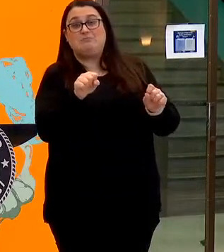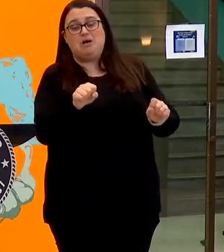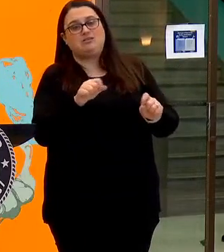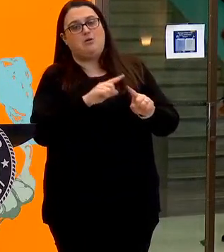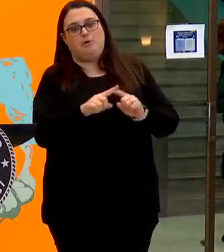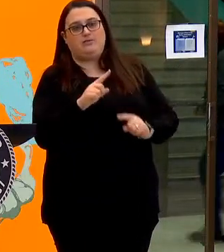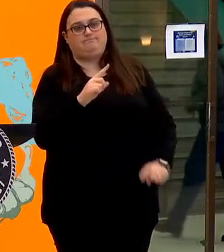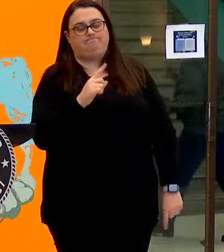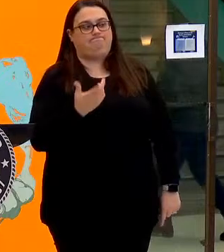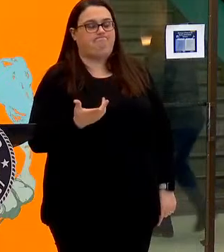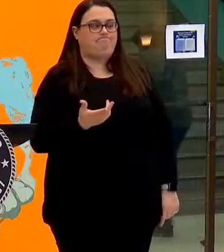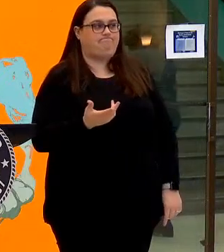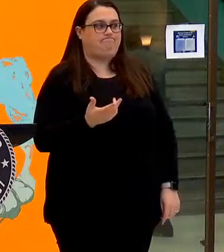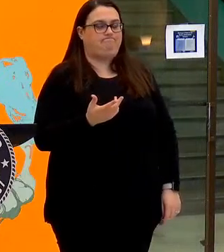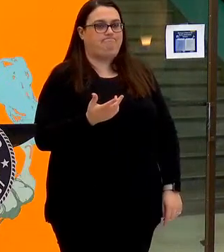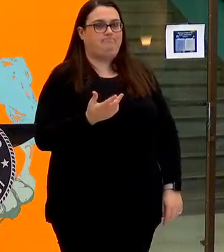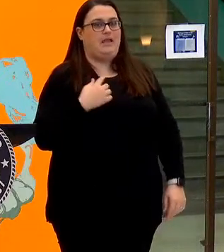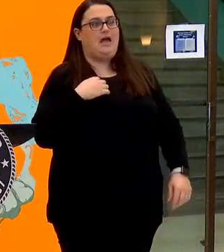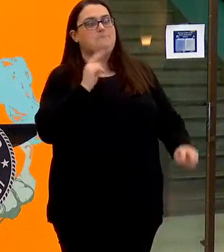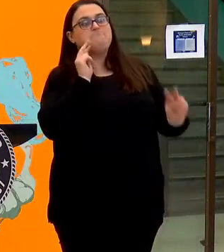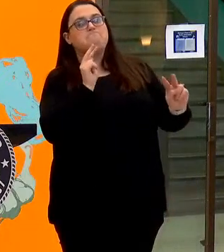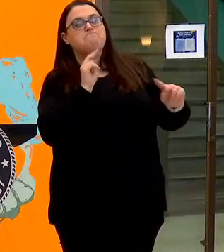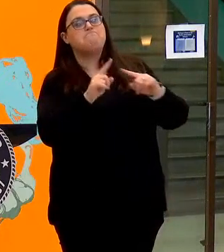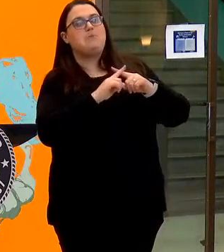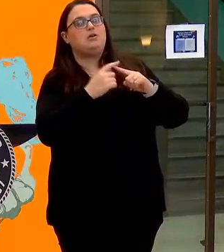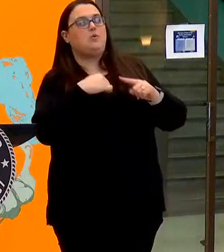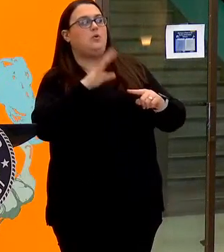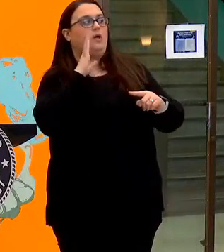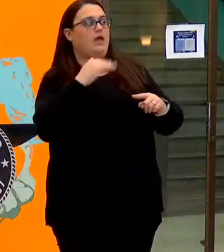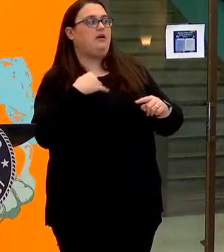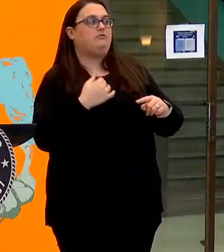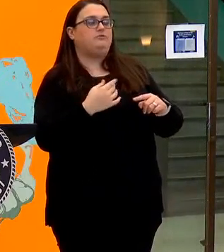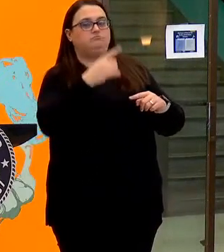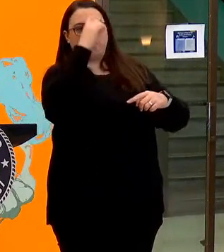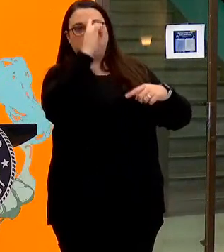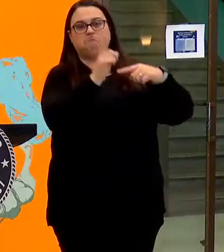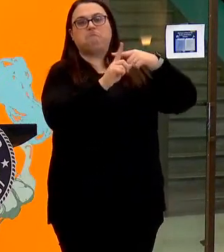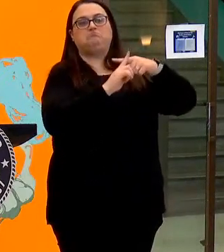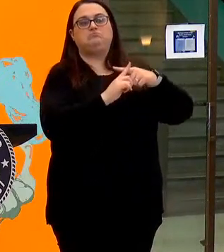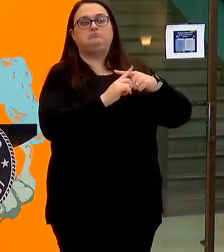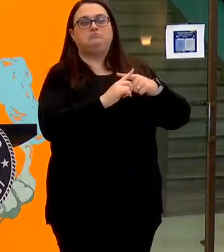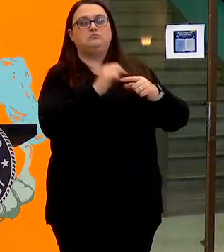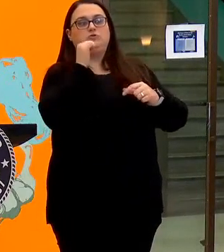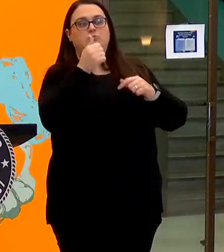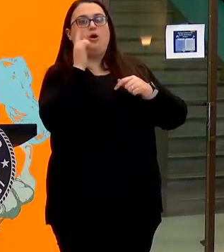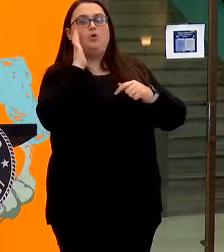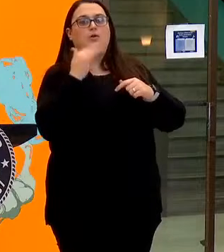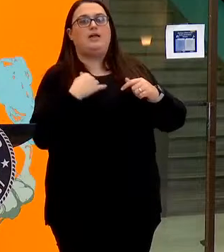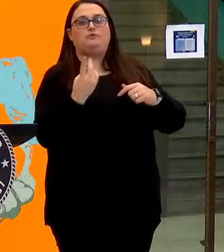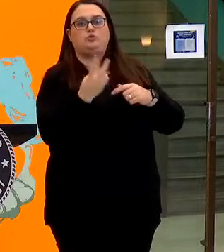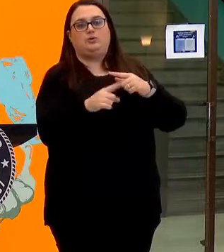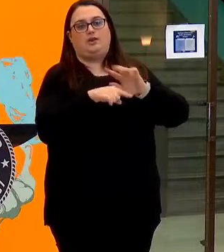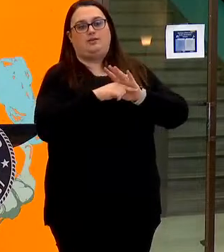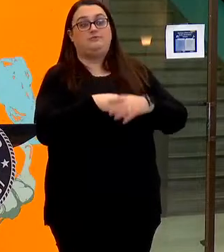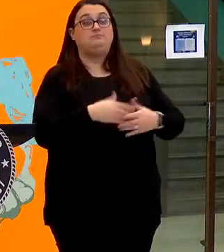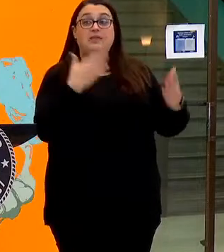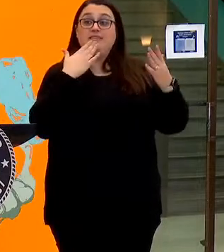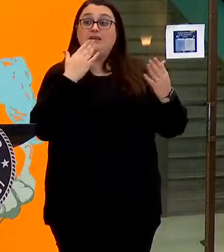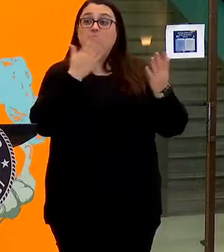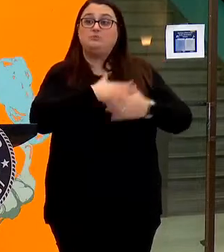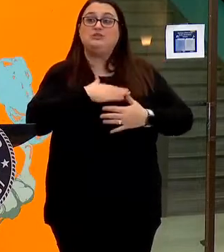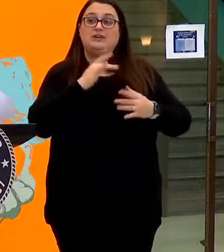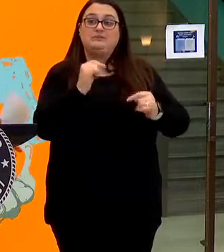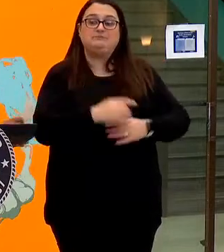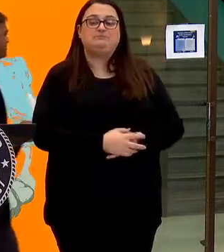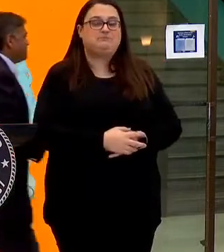possible, but I'm optimistic that we will have 2 negative tests come this time tomorrow morning. Okay, thanks, guys. Yeah. Appreciate it.